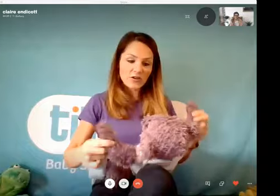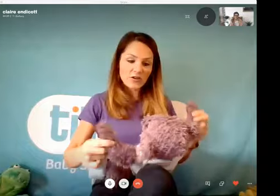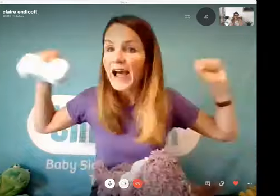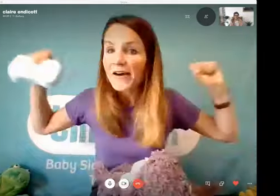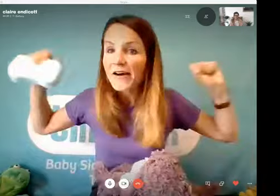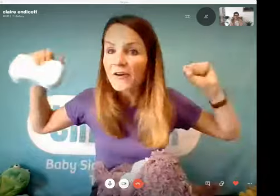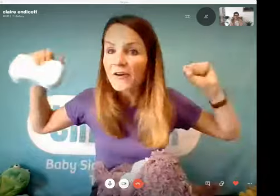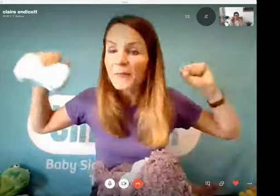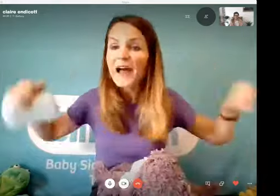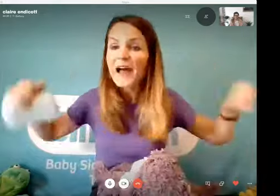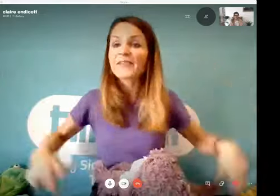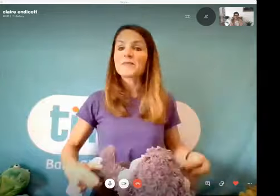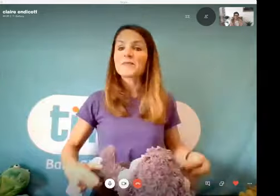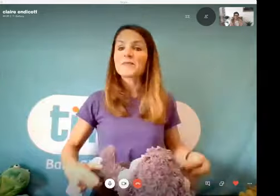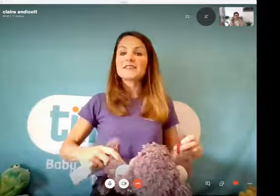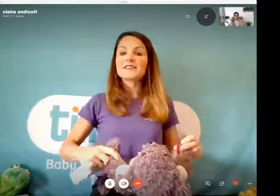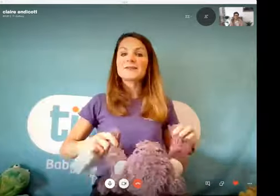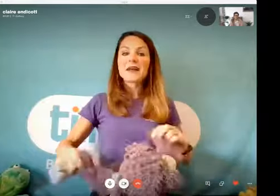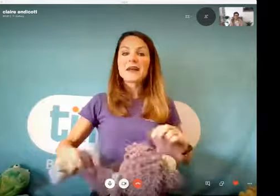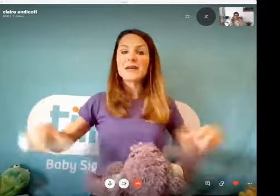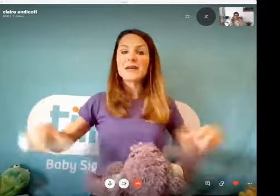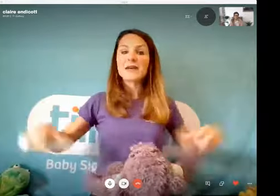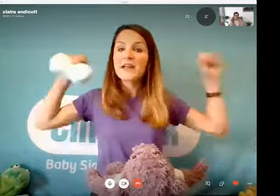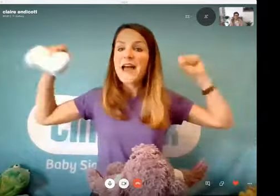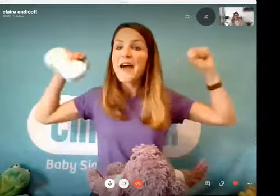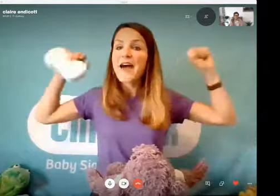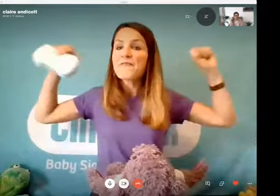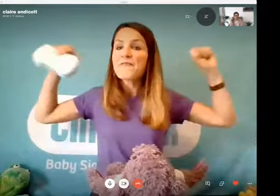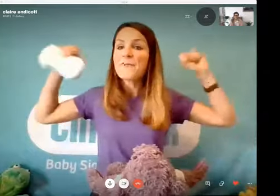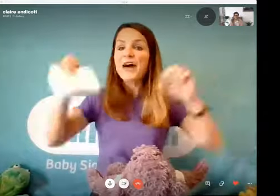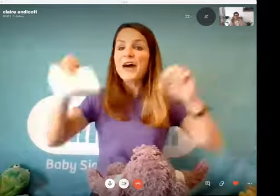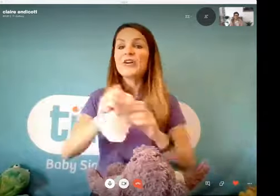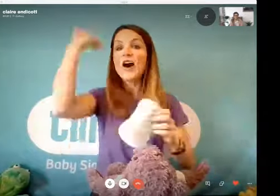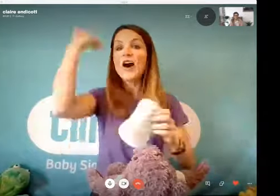Have a bath. This is the way we have a bath on a hot and